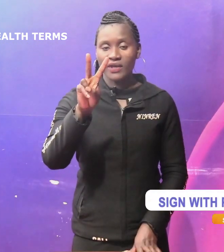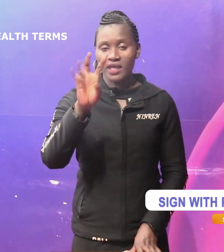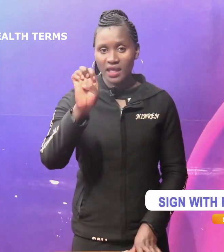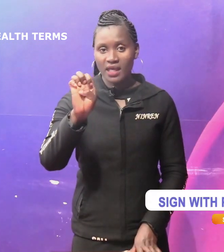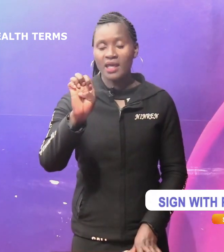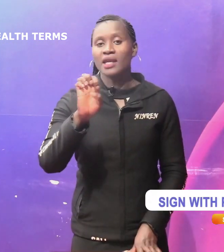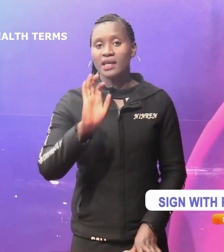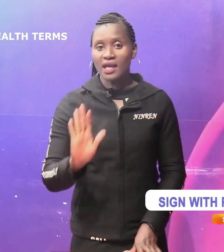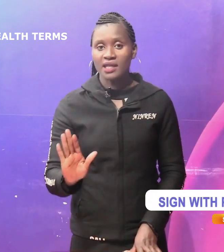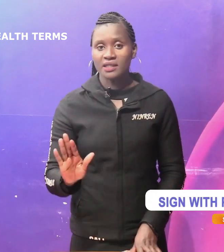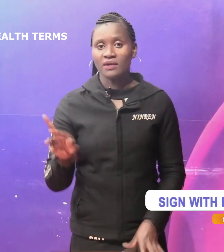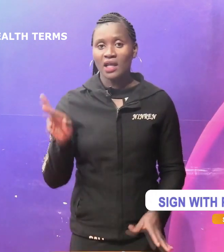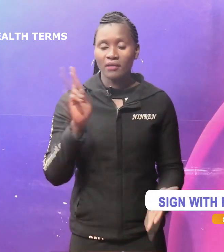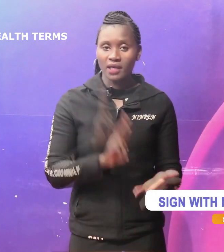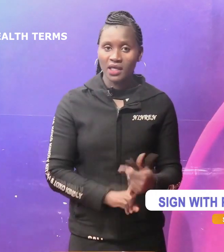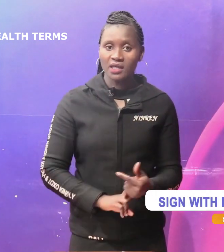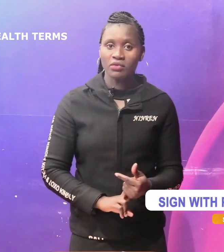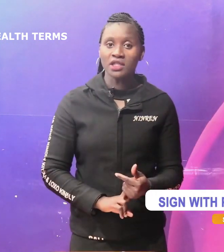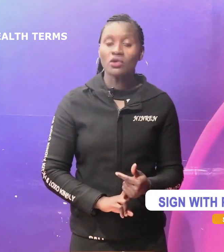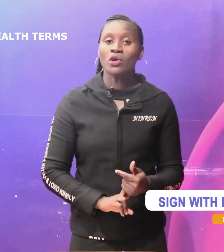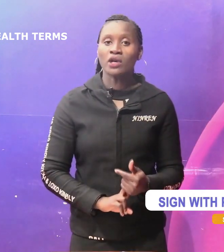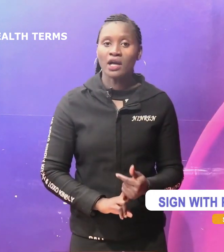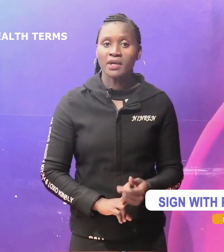Negative. Negative. Let me repeat it or come again.